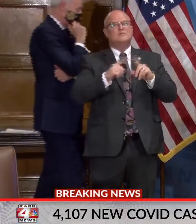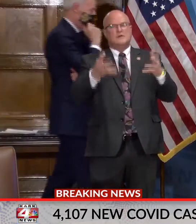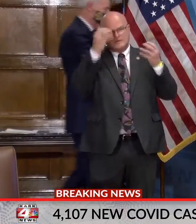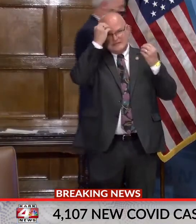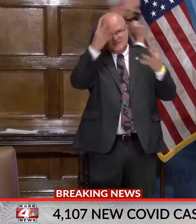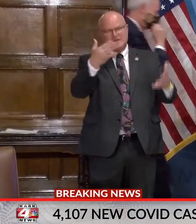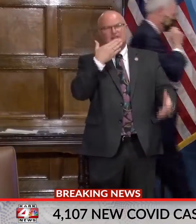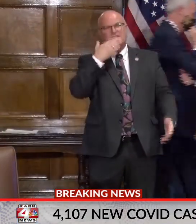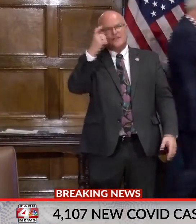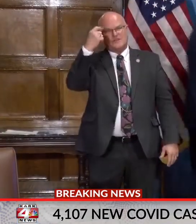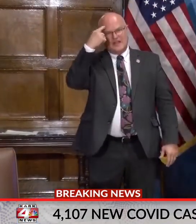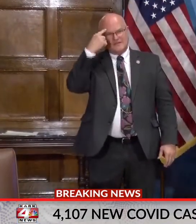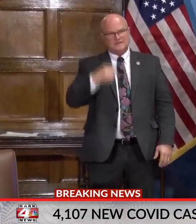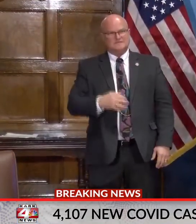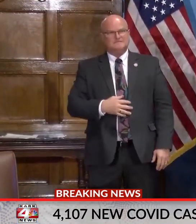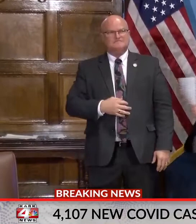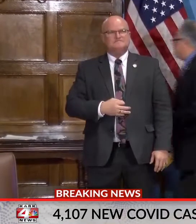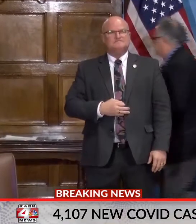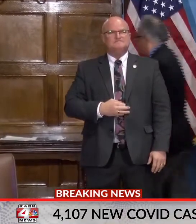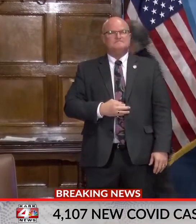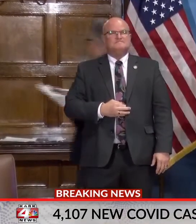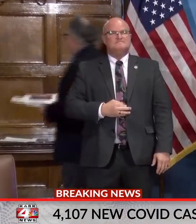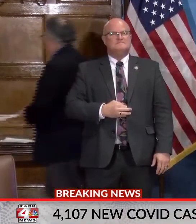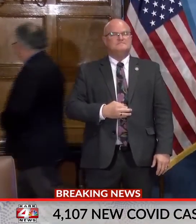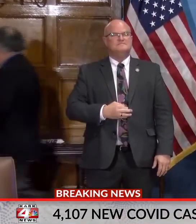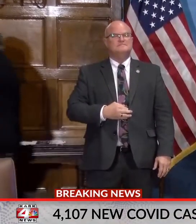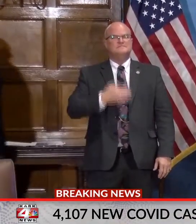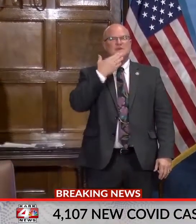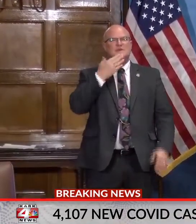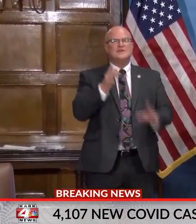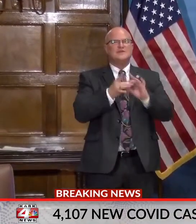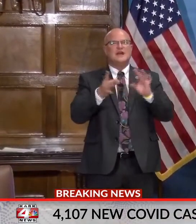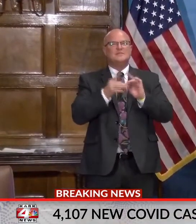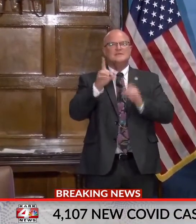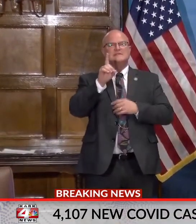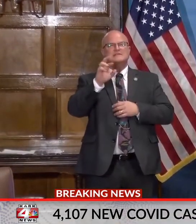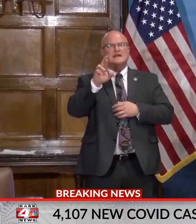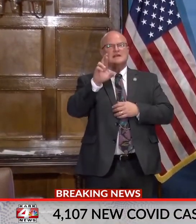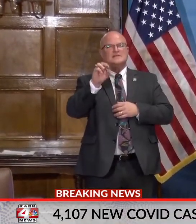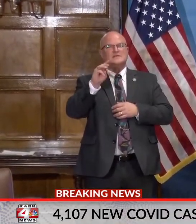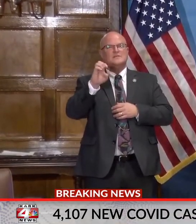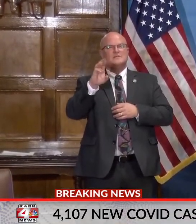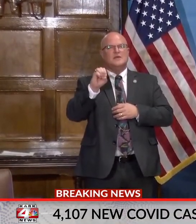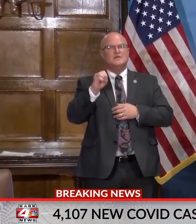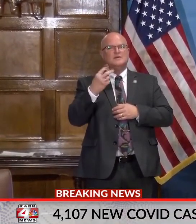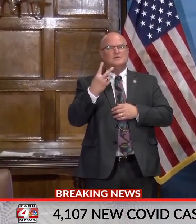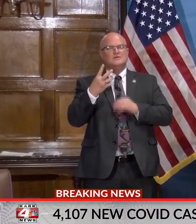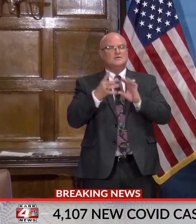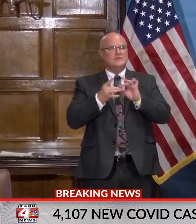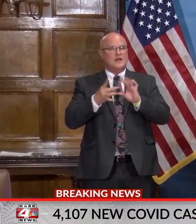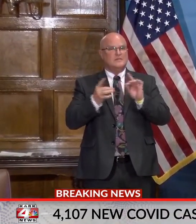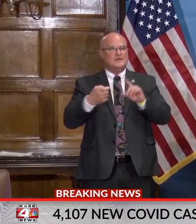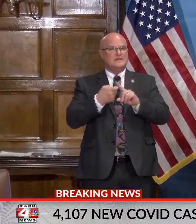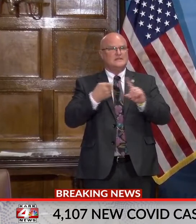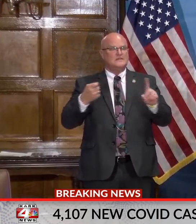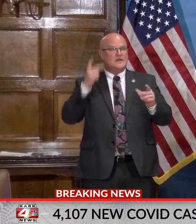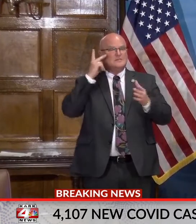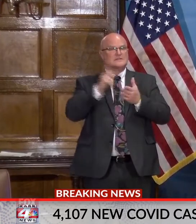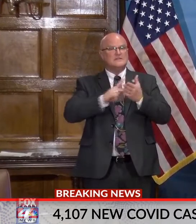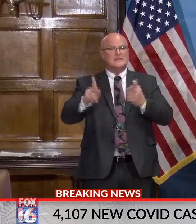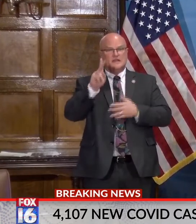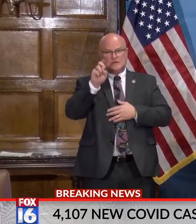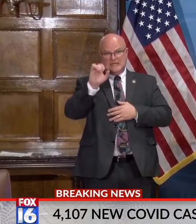information. Thank you, Governor. Good comments, Dr. Romero, and we have 2 quick comments or updates from Secretary